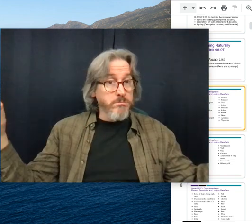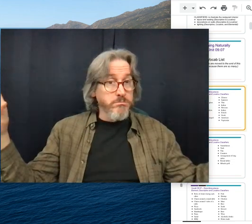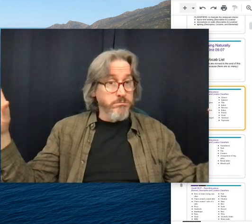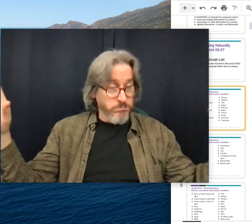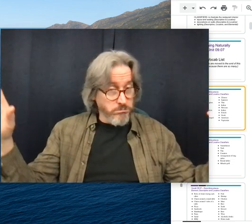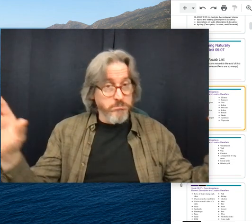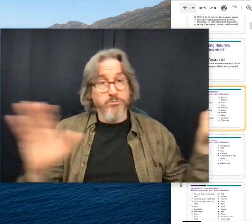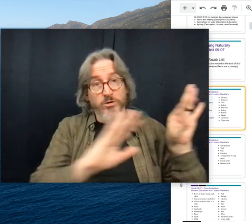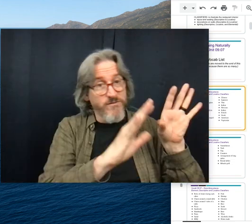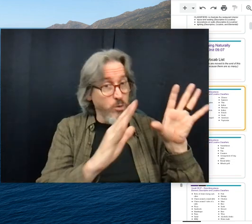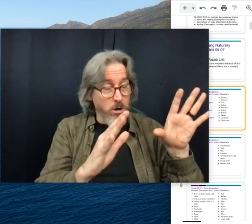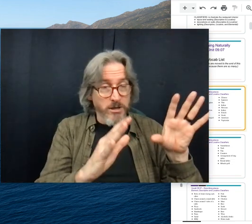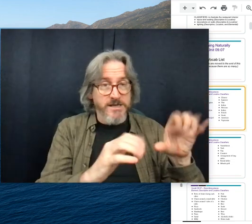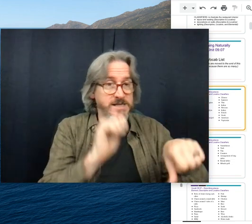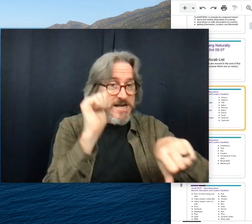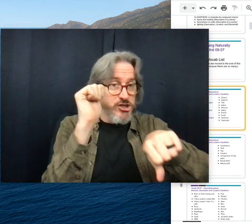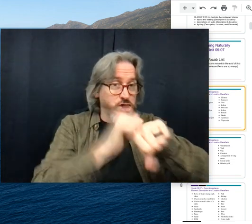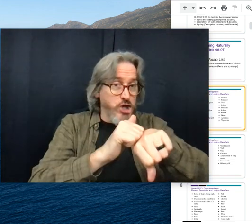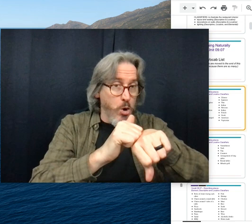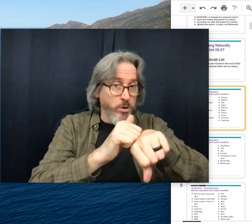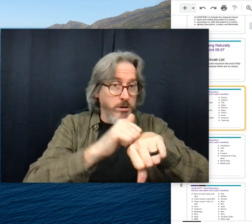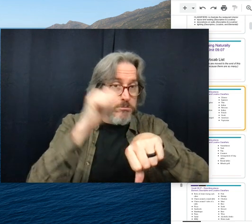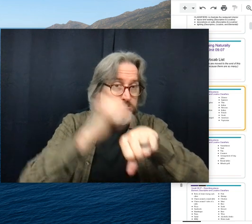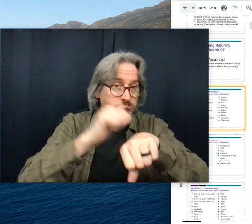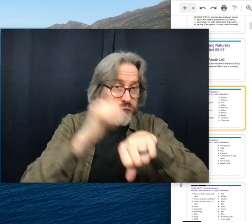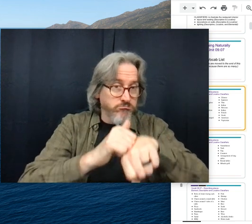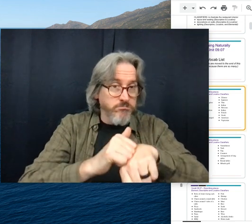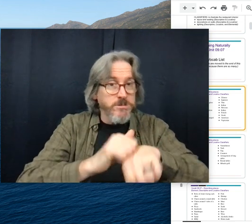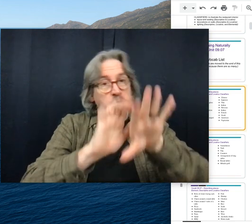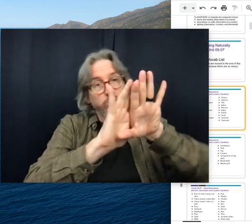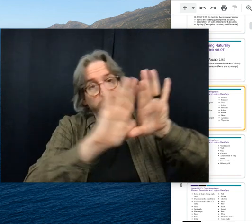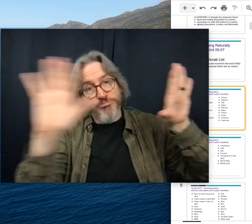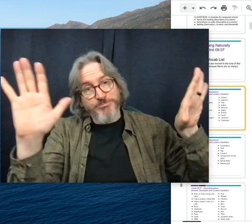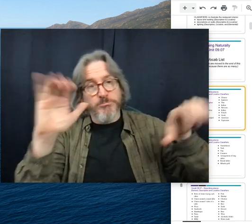Wall, wherever the wall is, and stone.